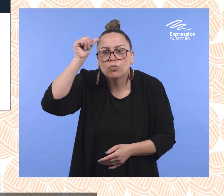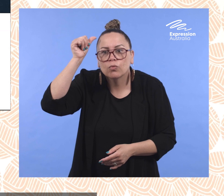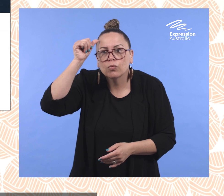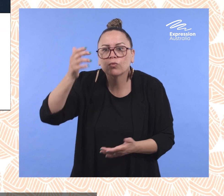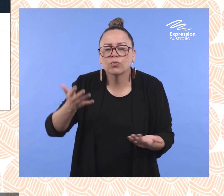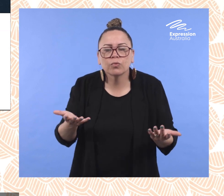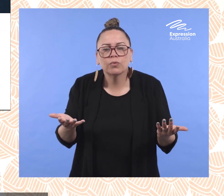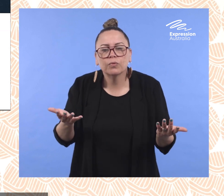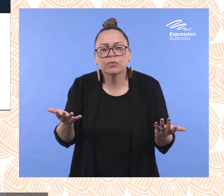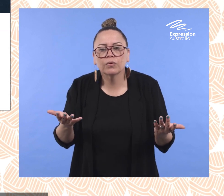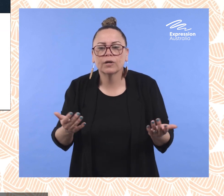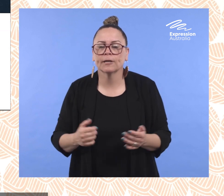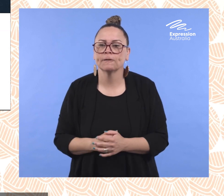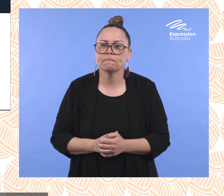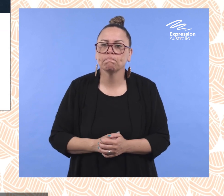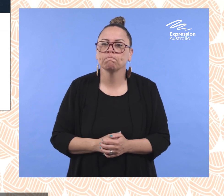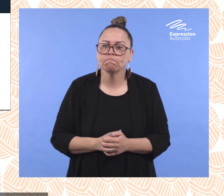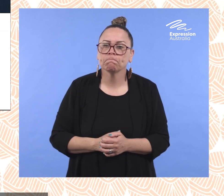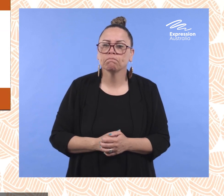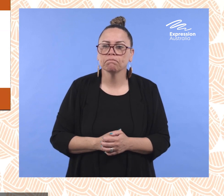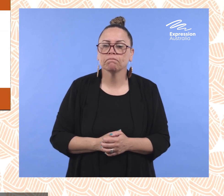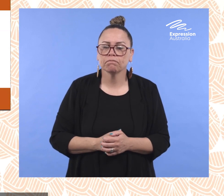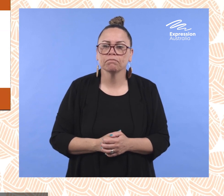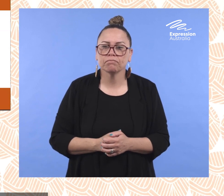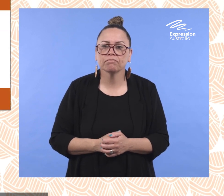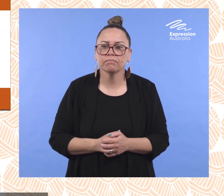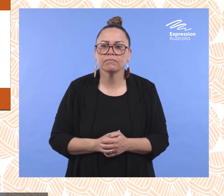informed about. You know. So yeah.